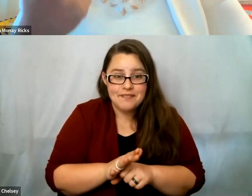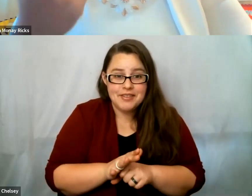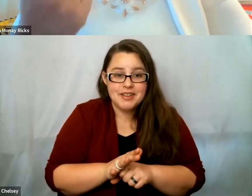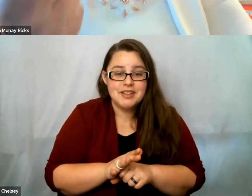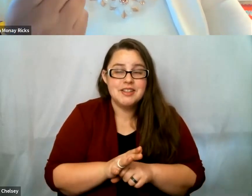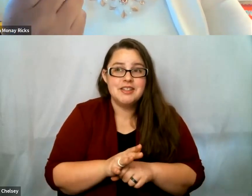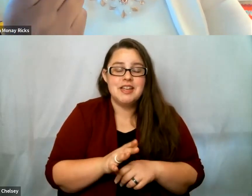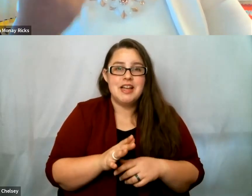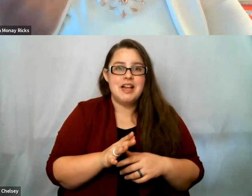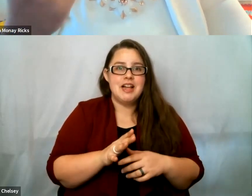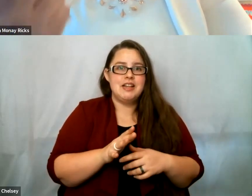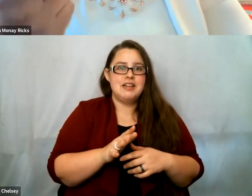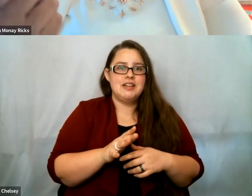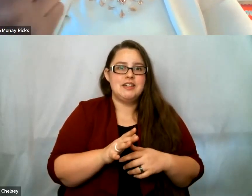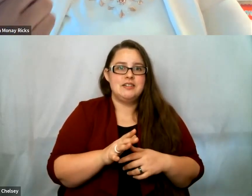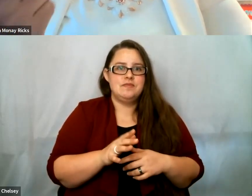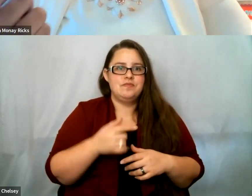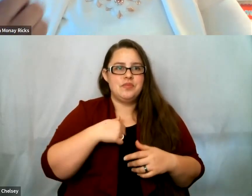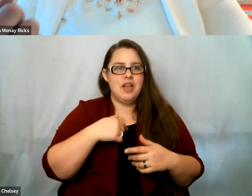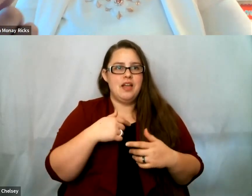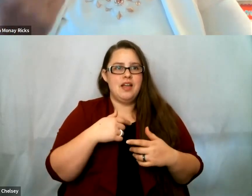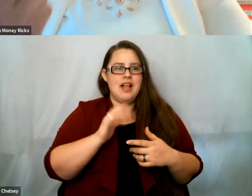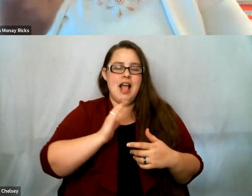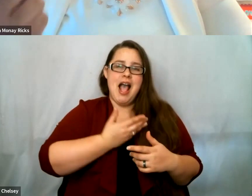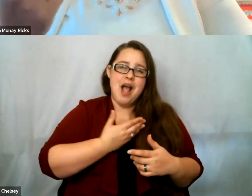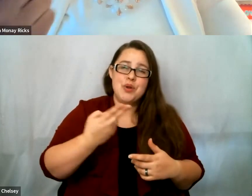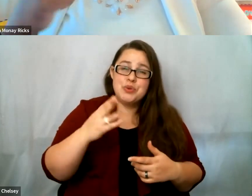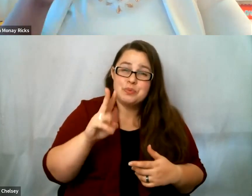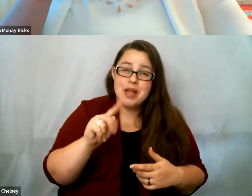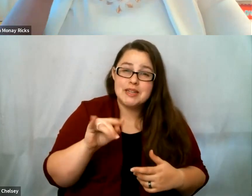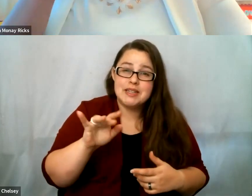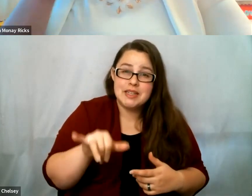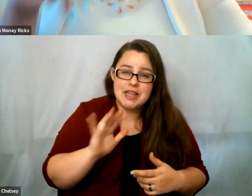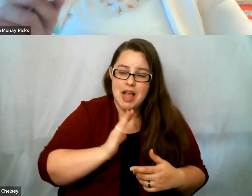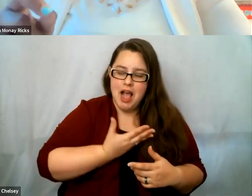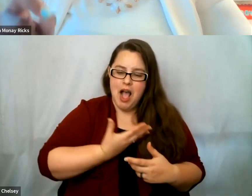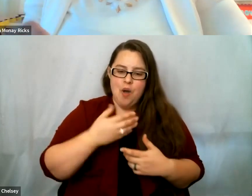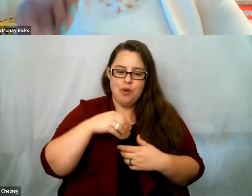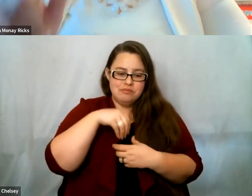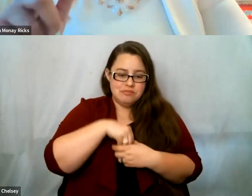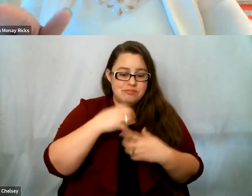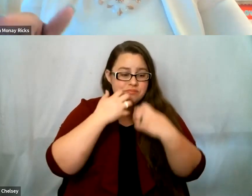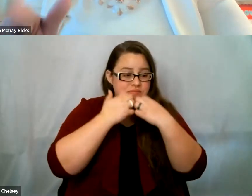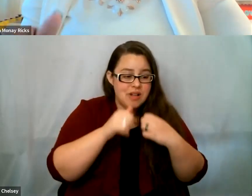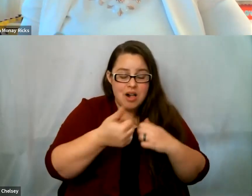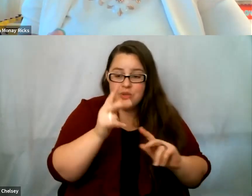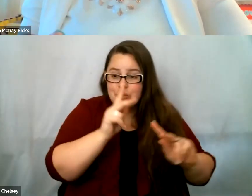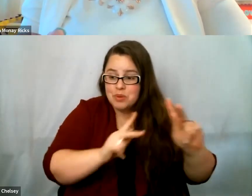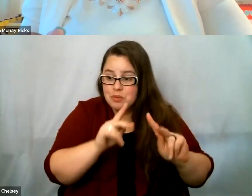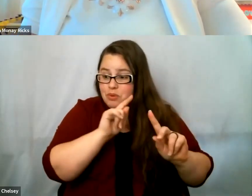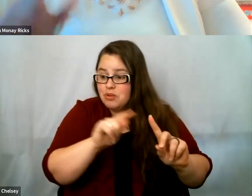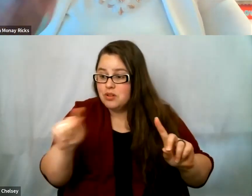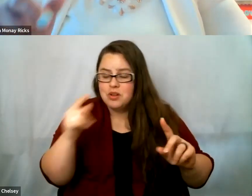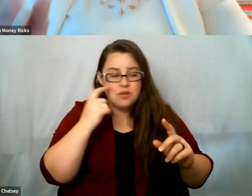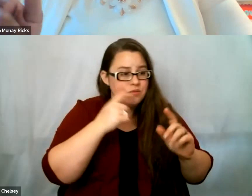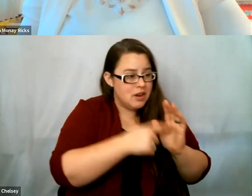to, I think we have lost our humanity. Some of us have lost our humanity when we can look at a